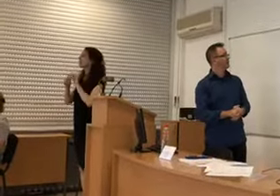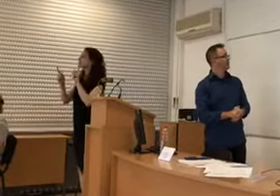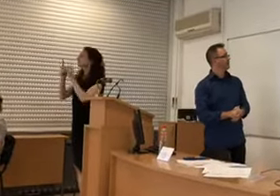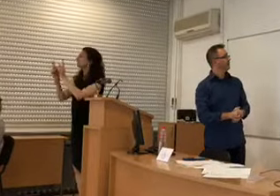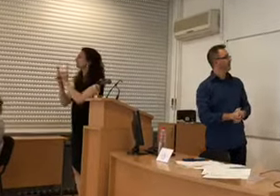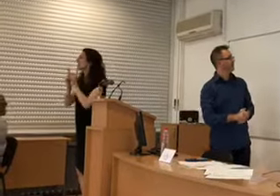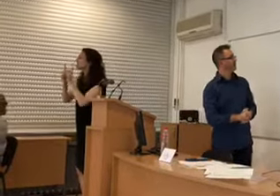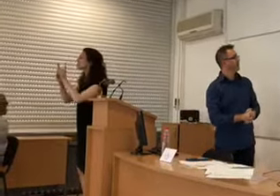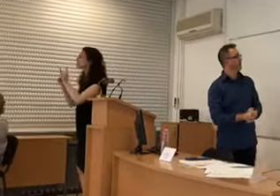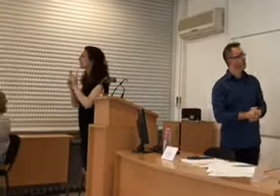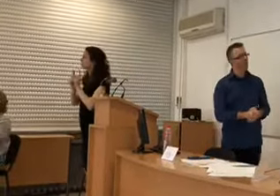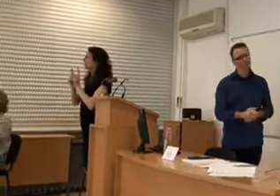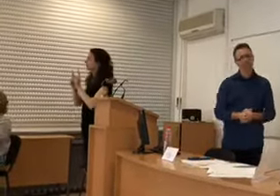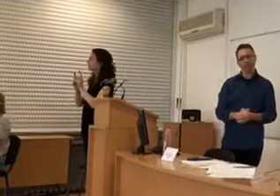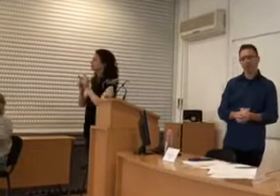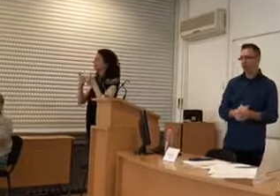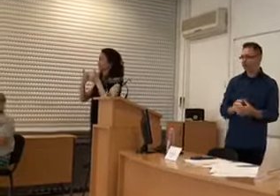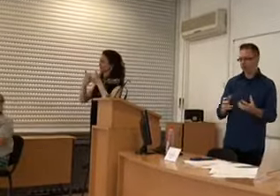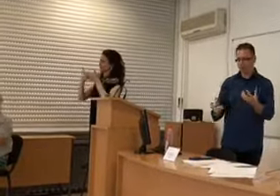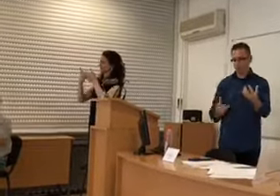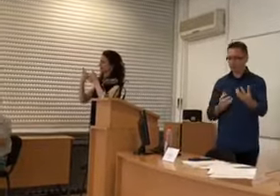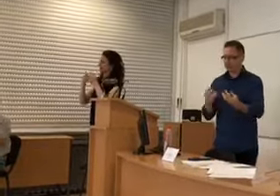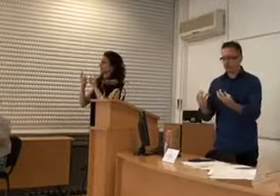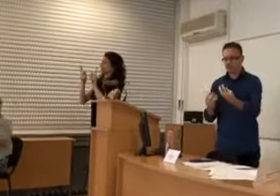different. Internet made possible